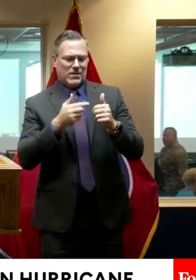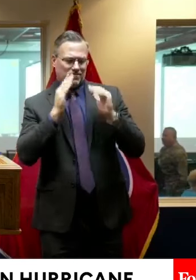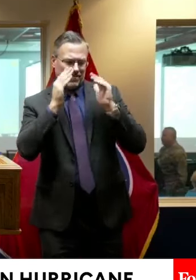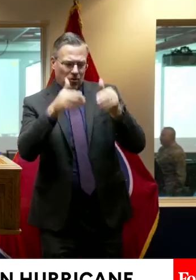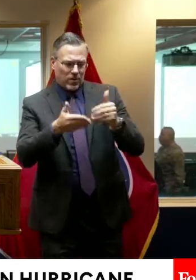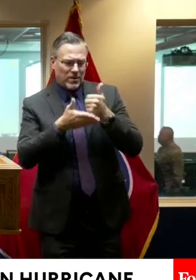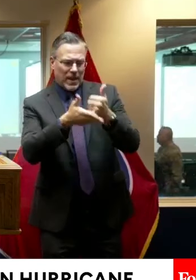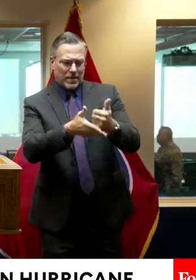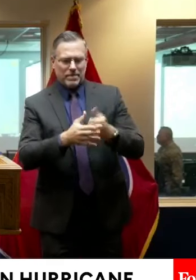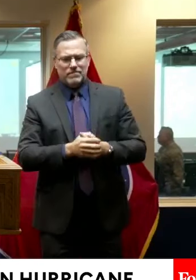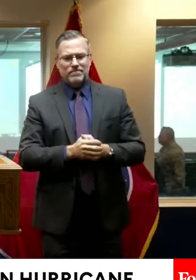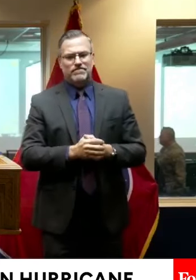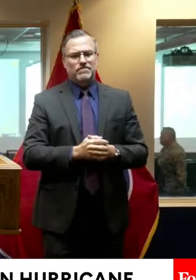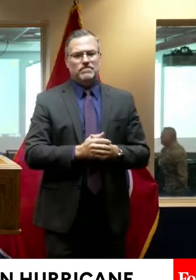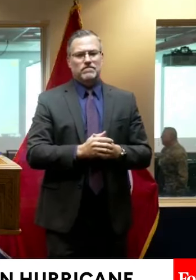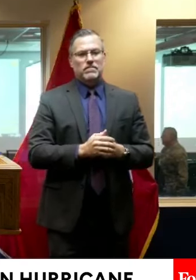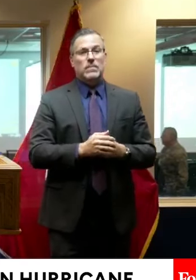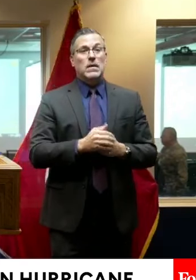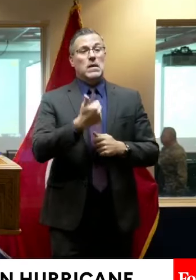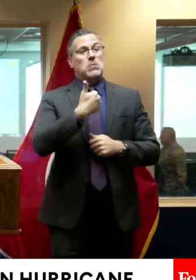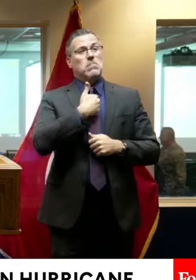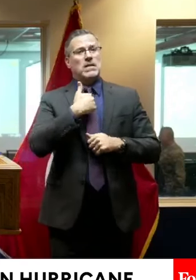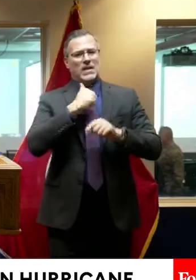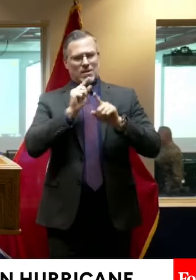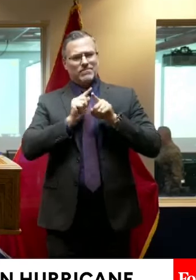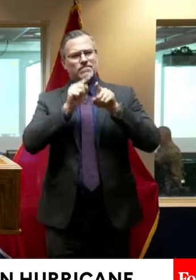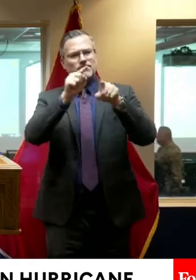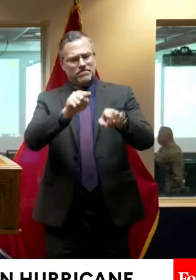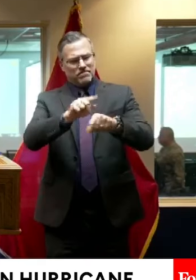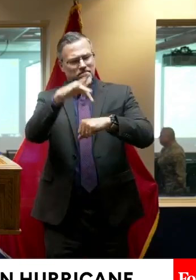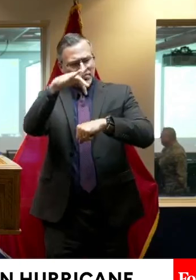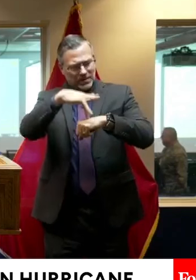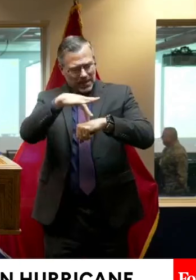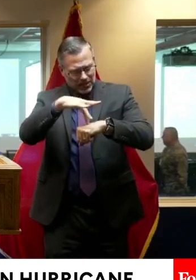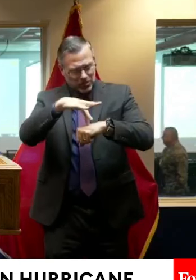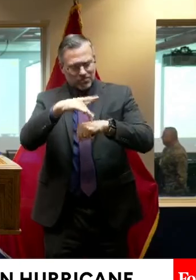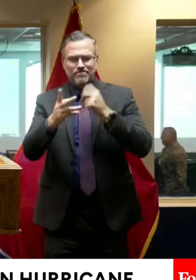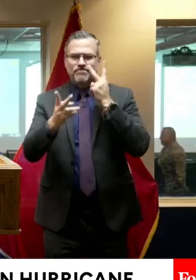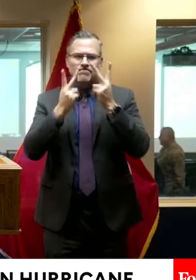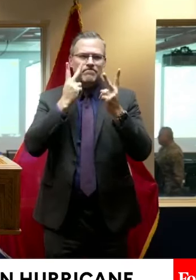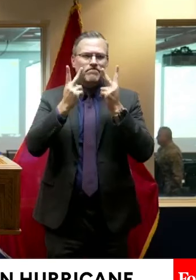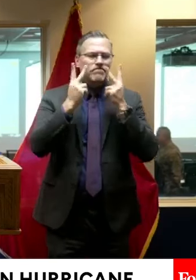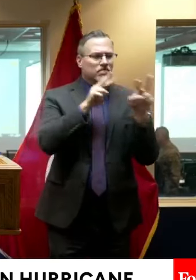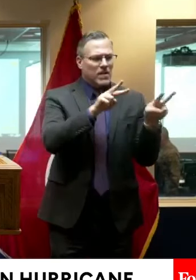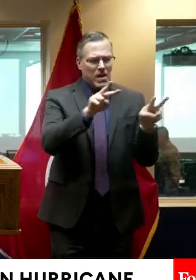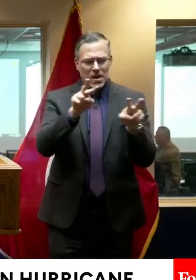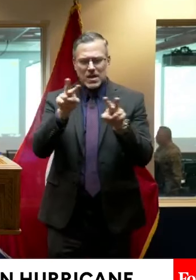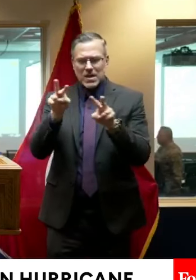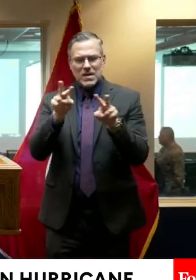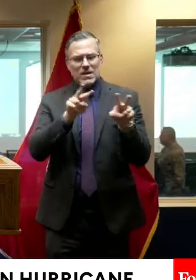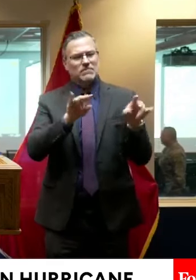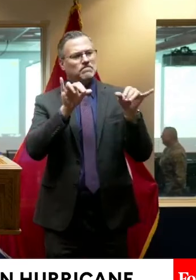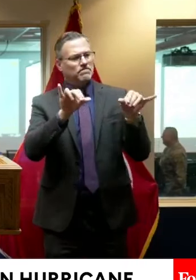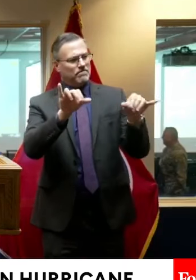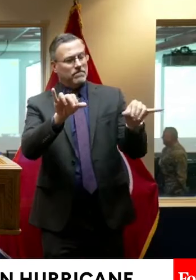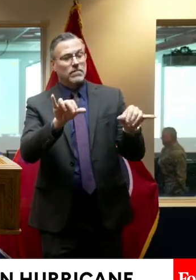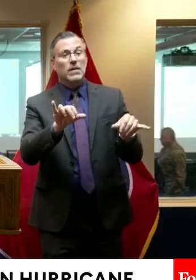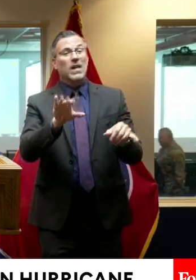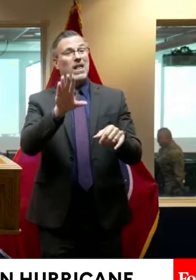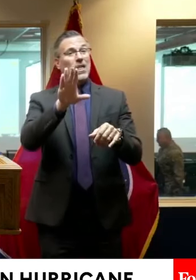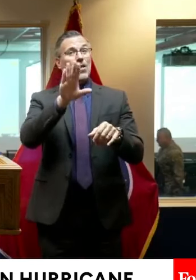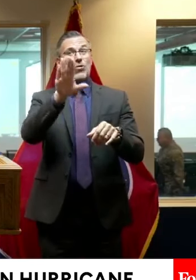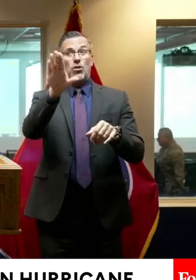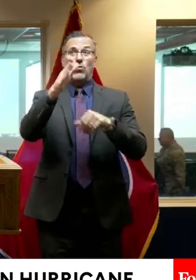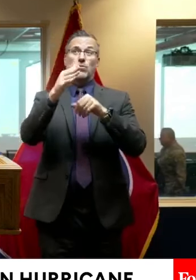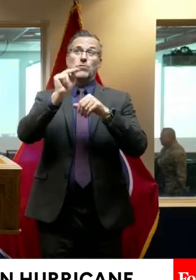In my time on the ground, one of the recurring themes that I had that I heard from leaders across the